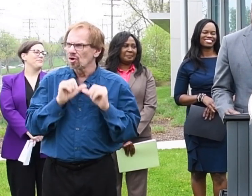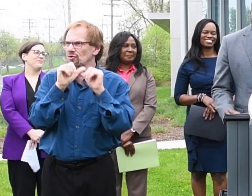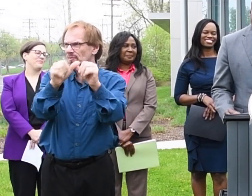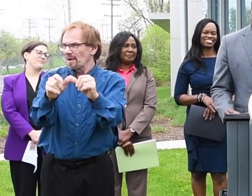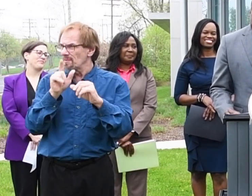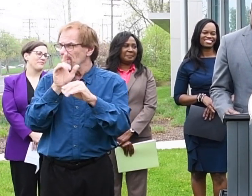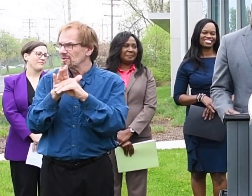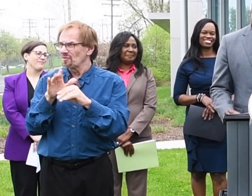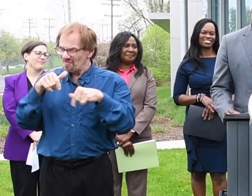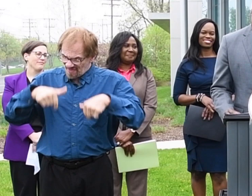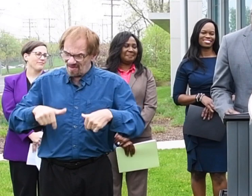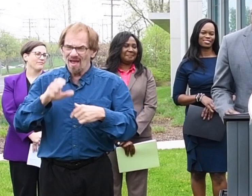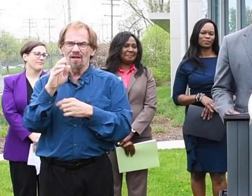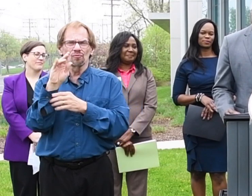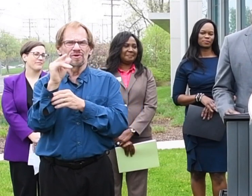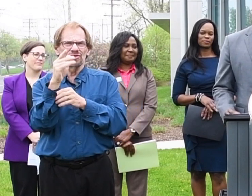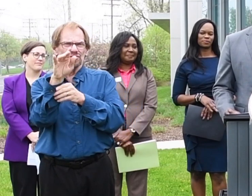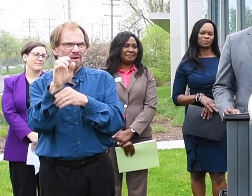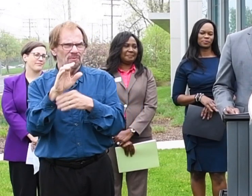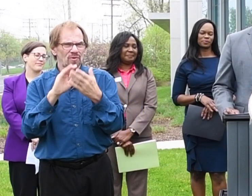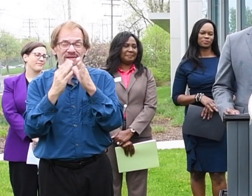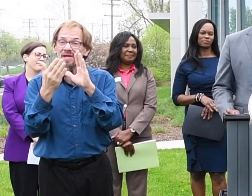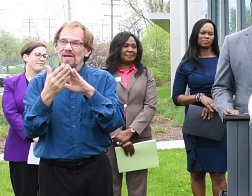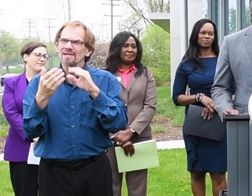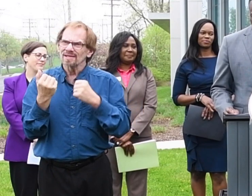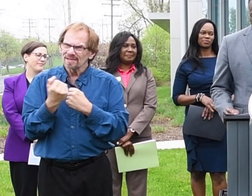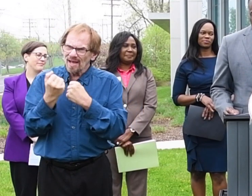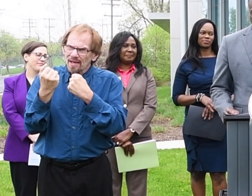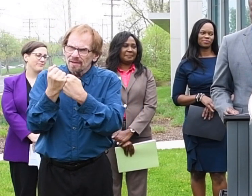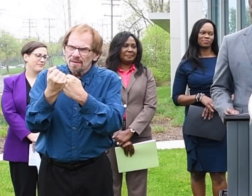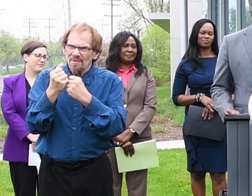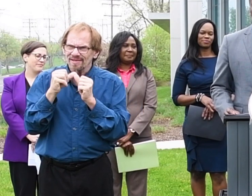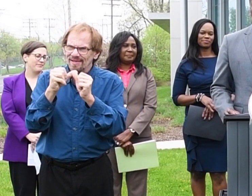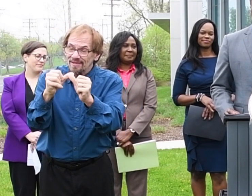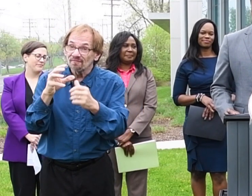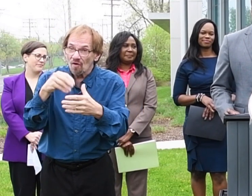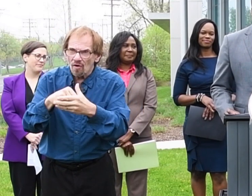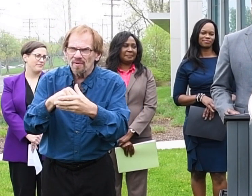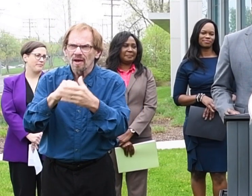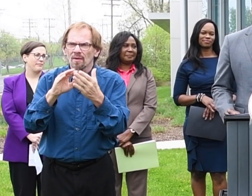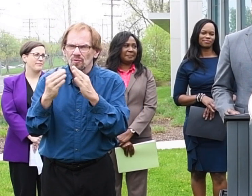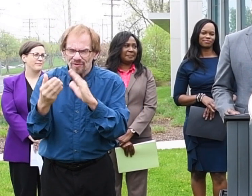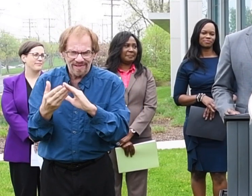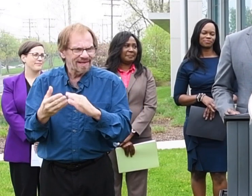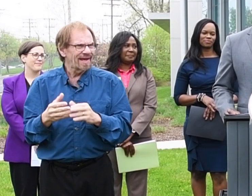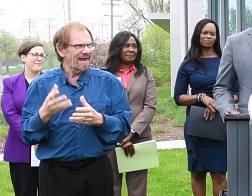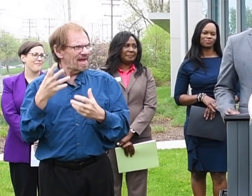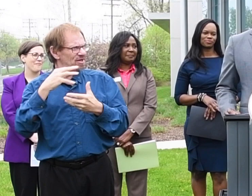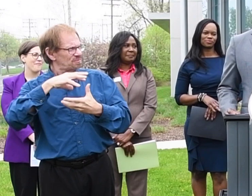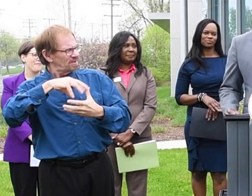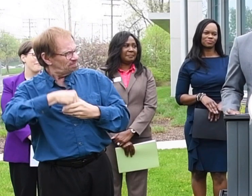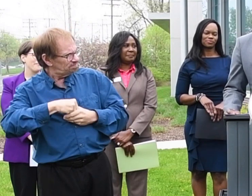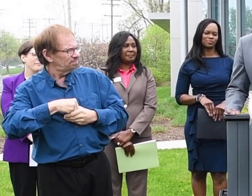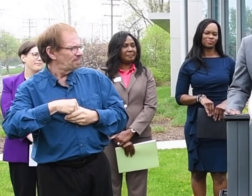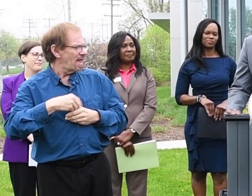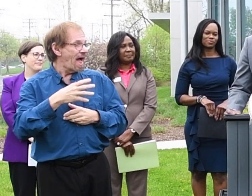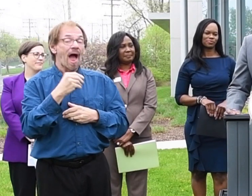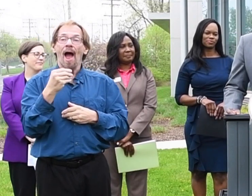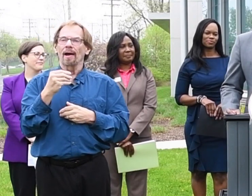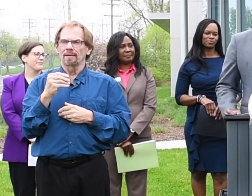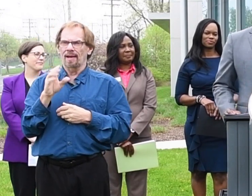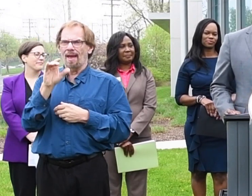Elkridge community is sustained by our consistent involvement, community engagement, and capital investments. And I want to